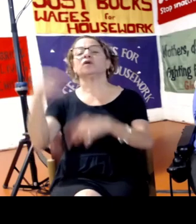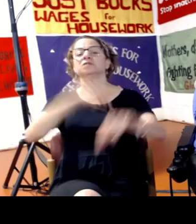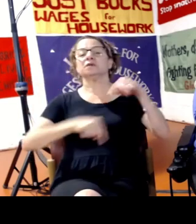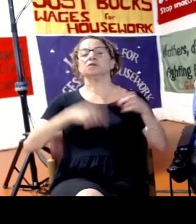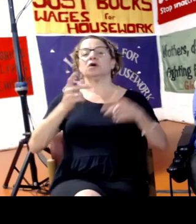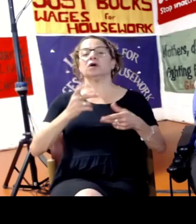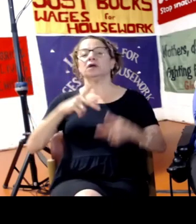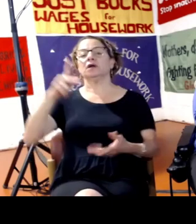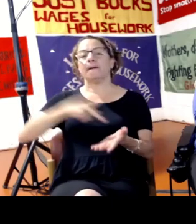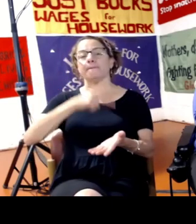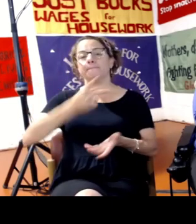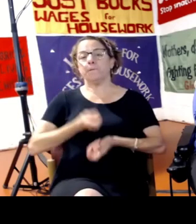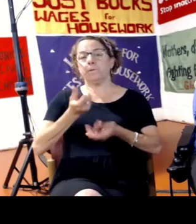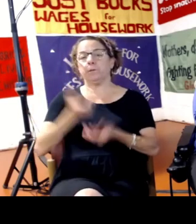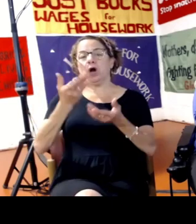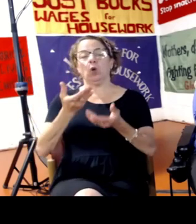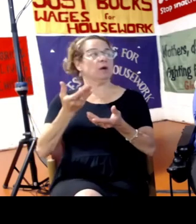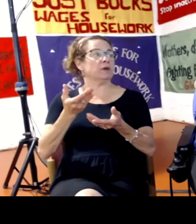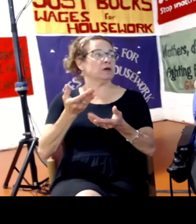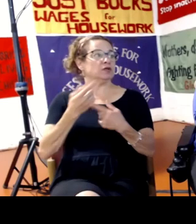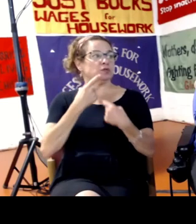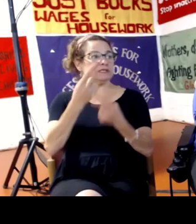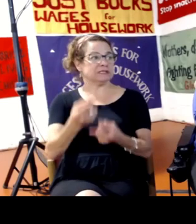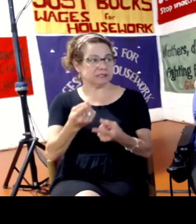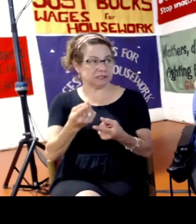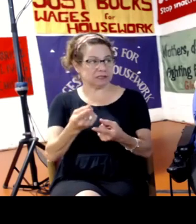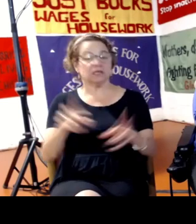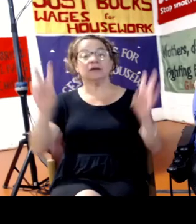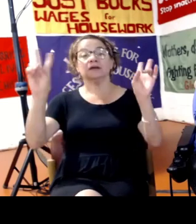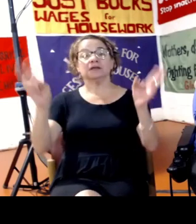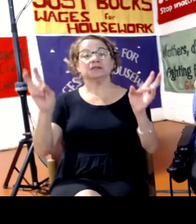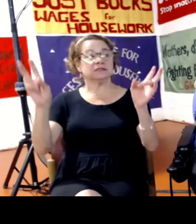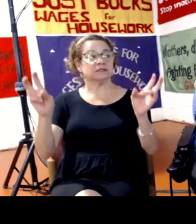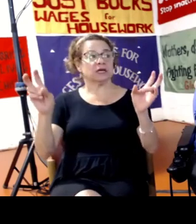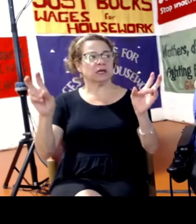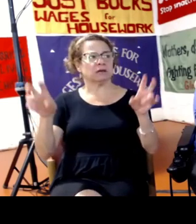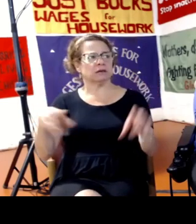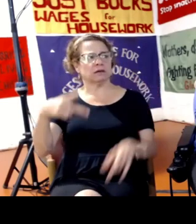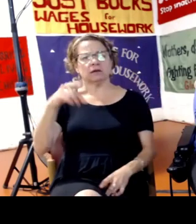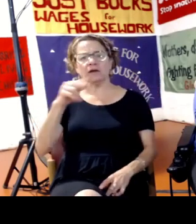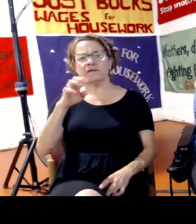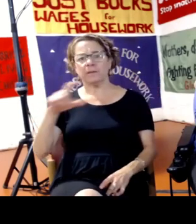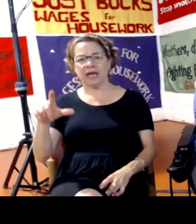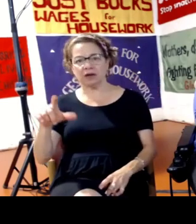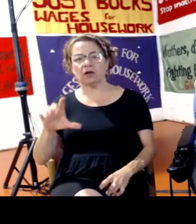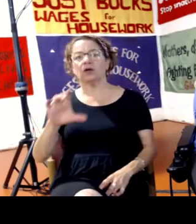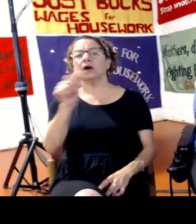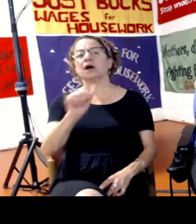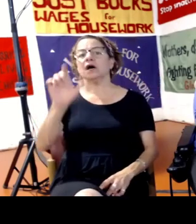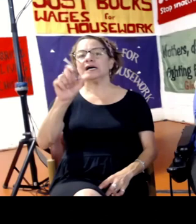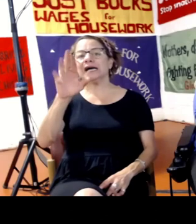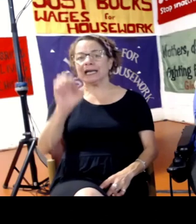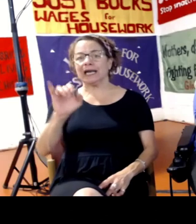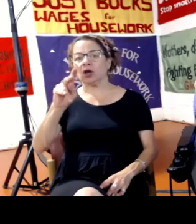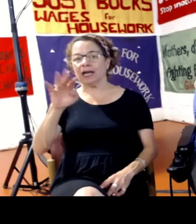sorry. Yeah. Yeah. Okay. The title of the panel is A Care Income, A Movement Whose